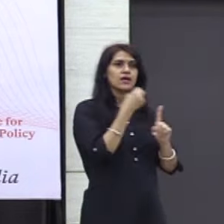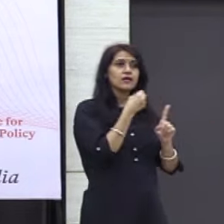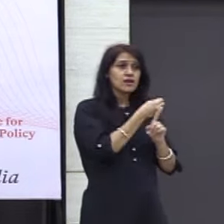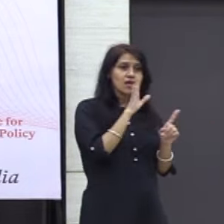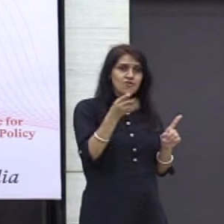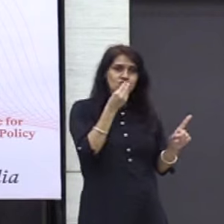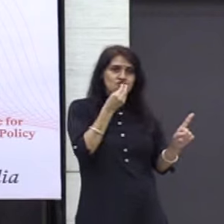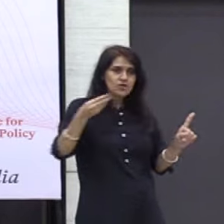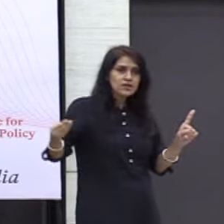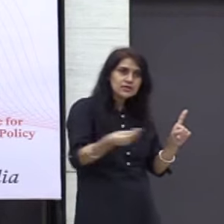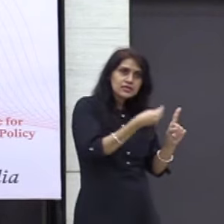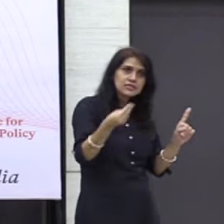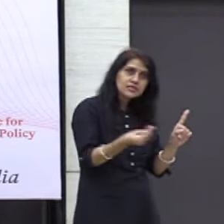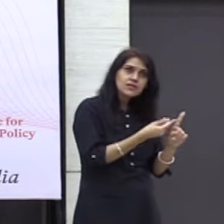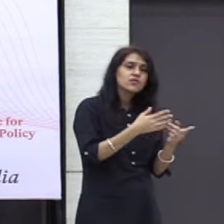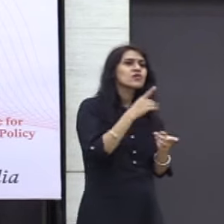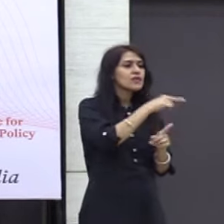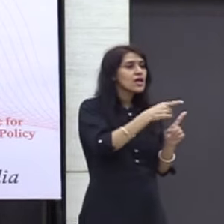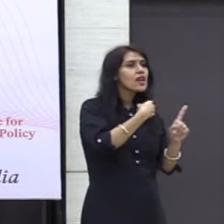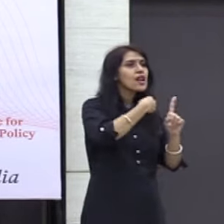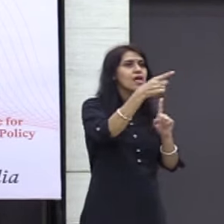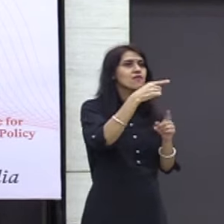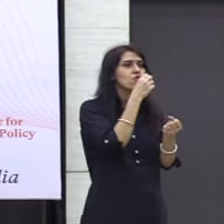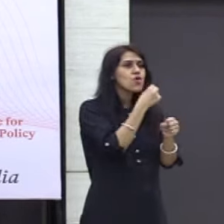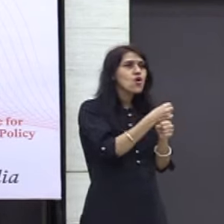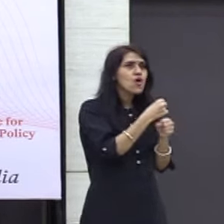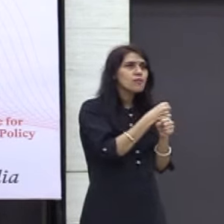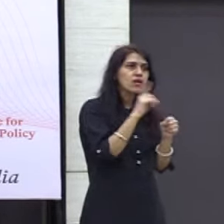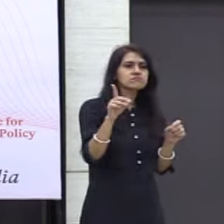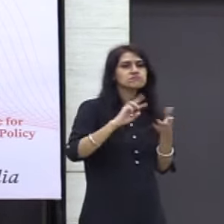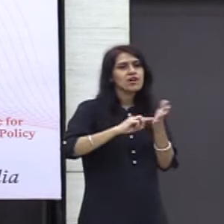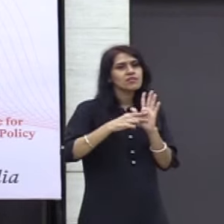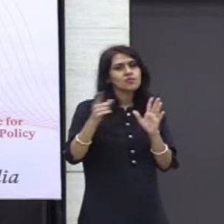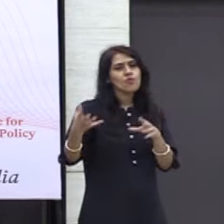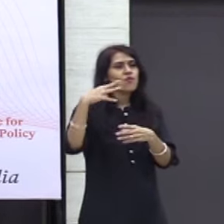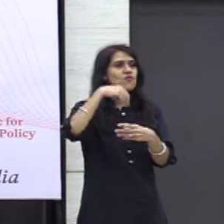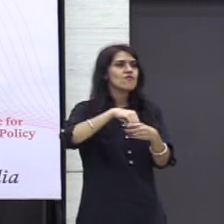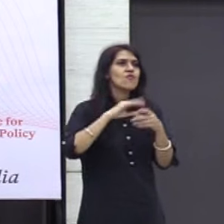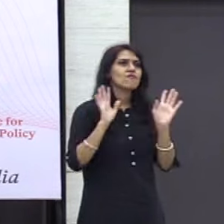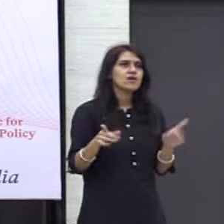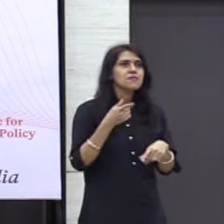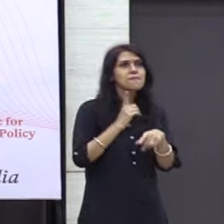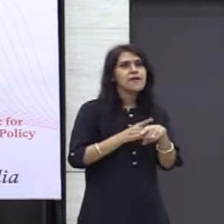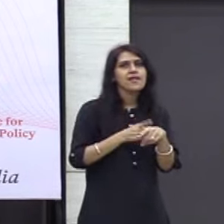protesting against the government, you will all be part of that and all be liable to